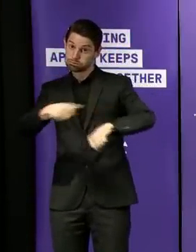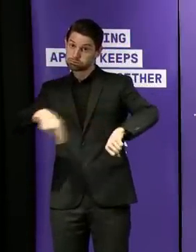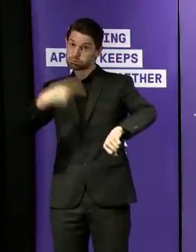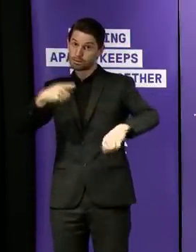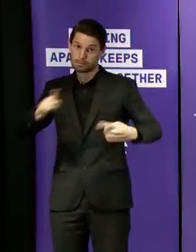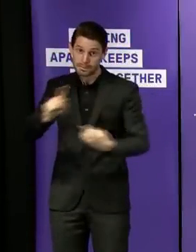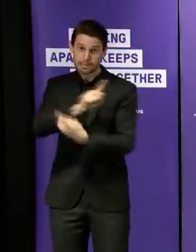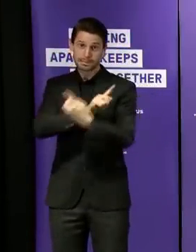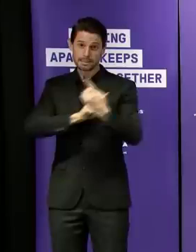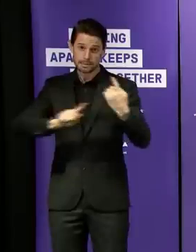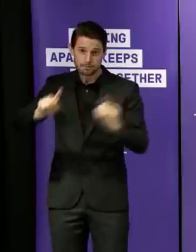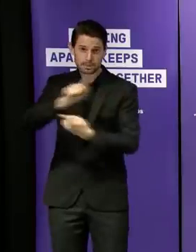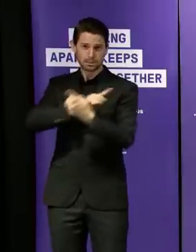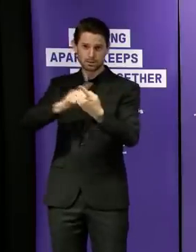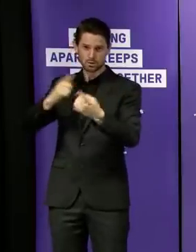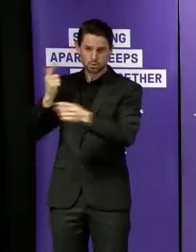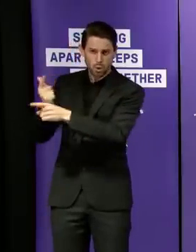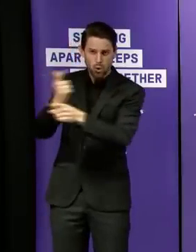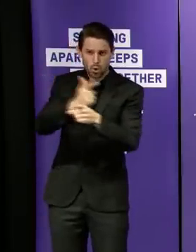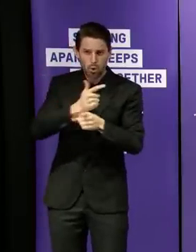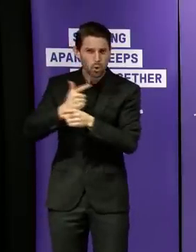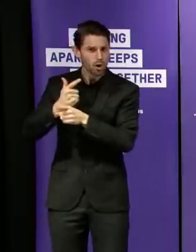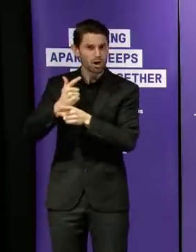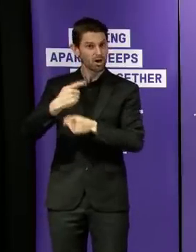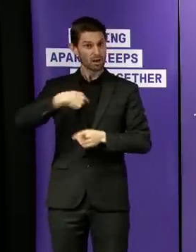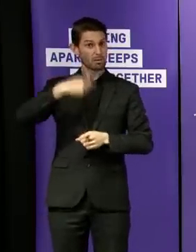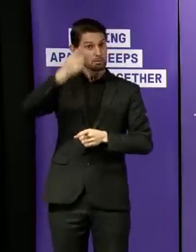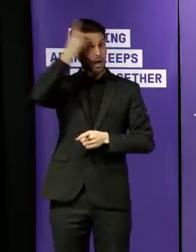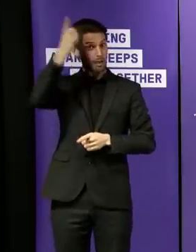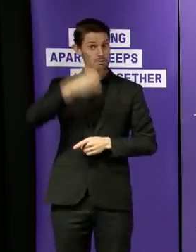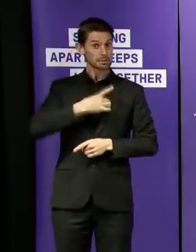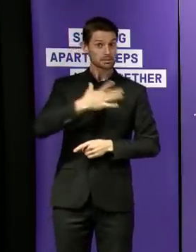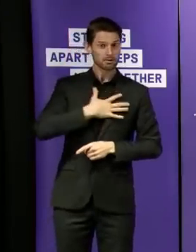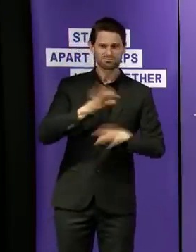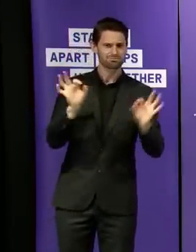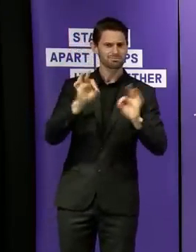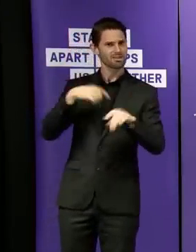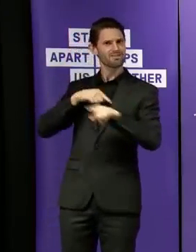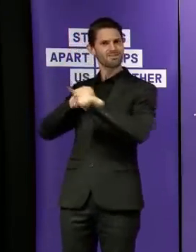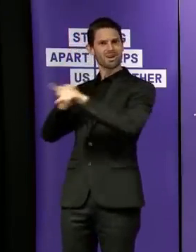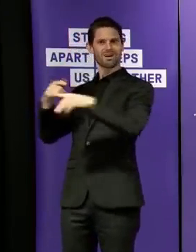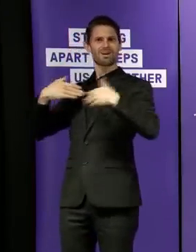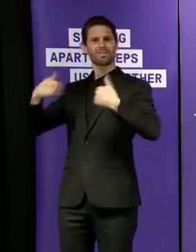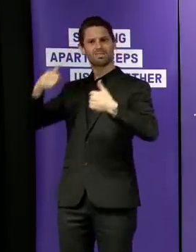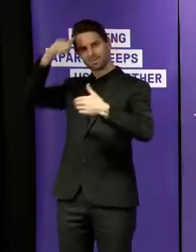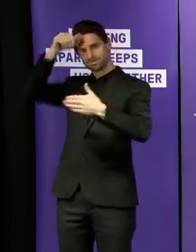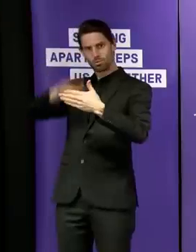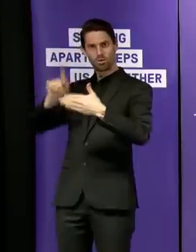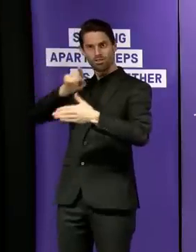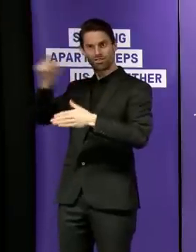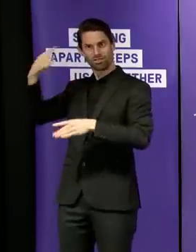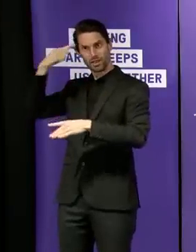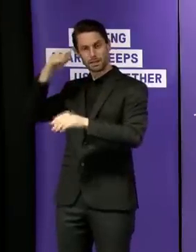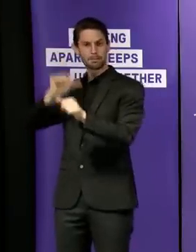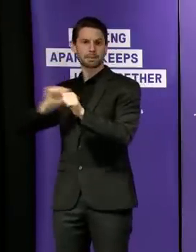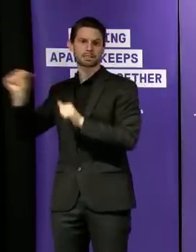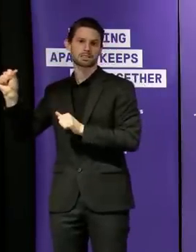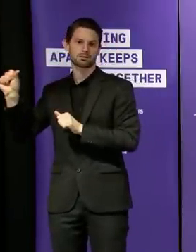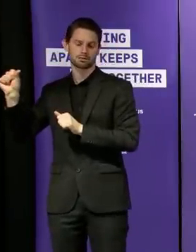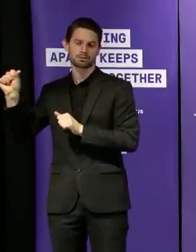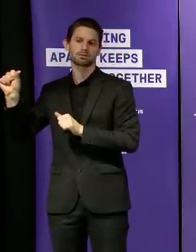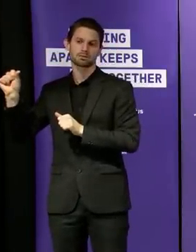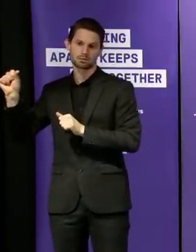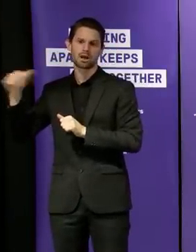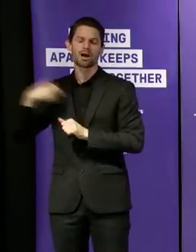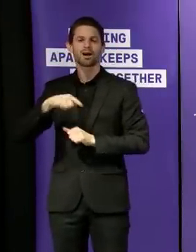thereafter. We're doing what's safe. We're listening to the experts. The science is driving us. I freely admit it is very challenging to be able to